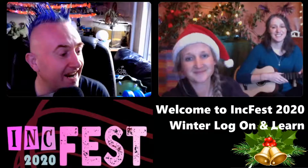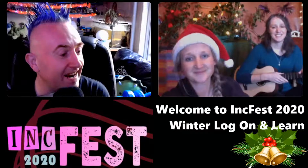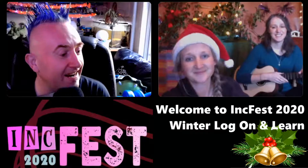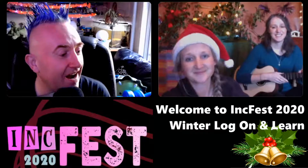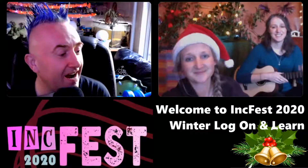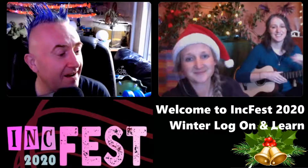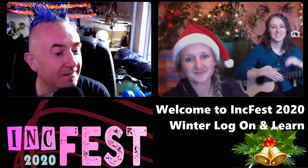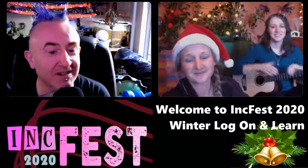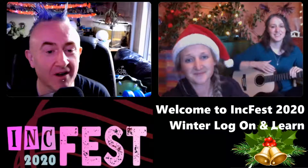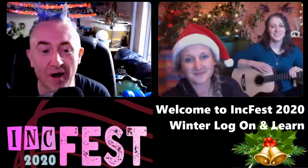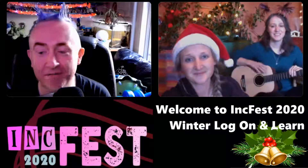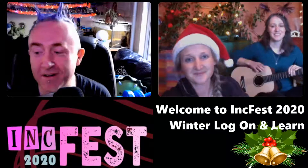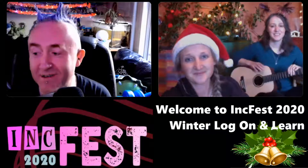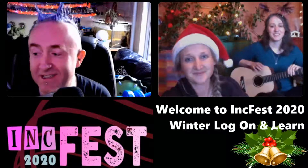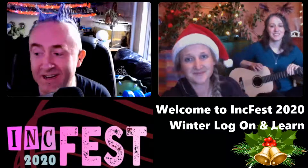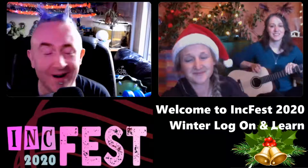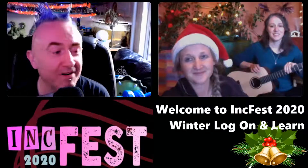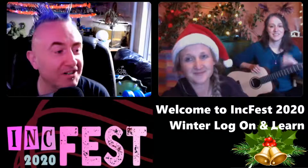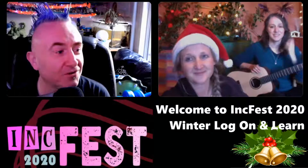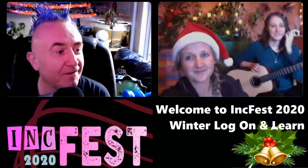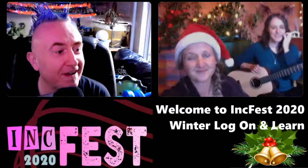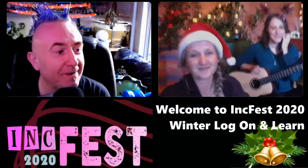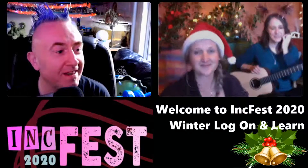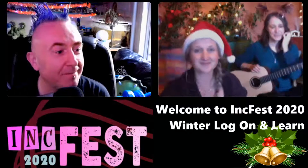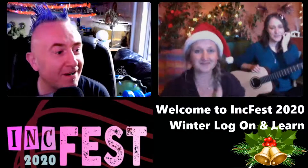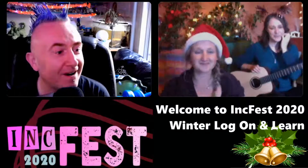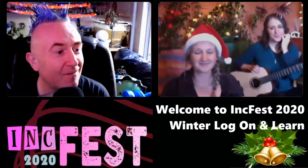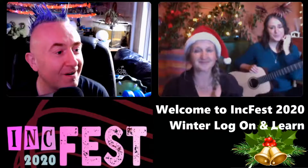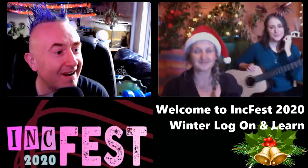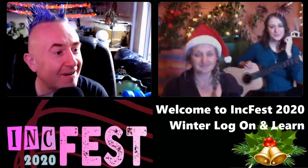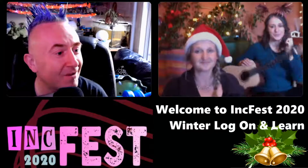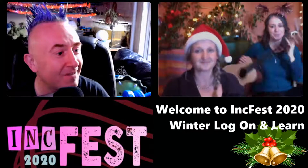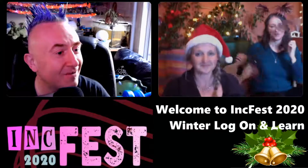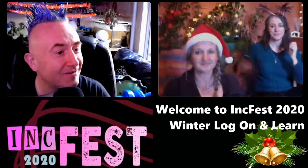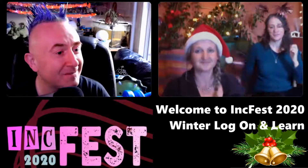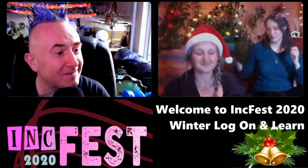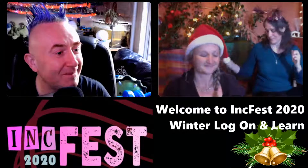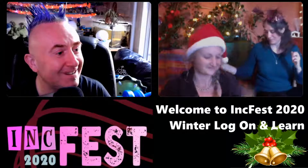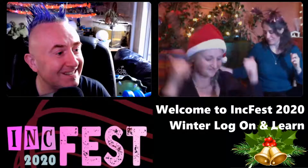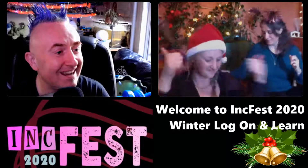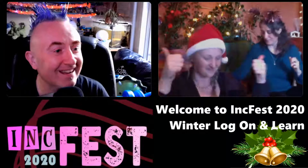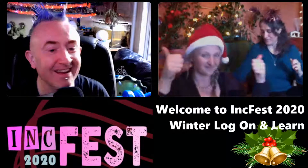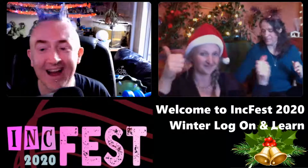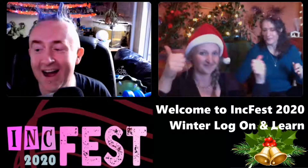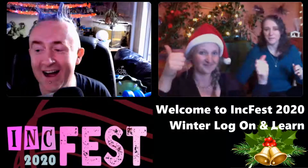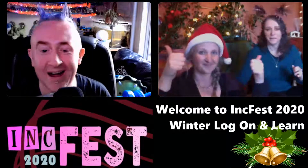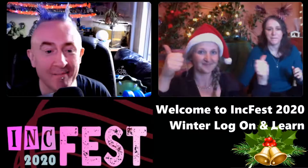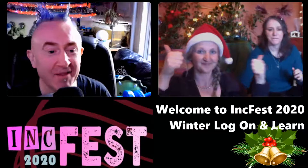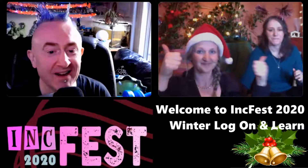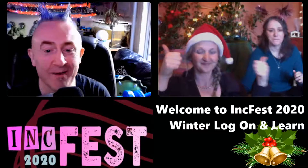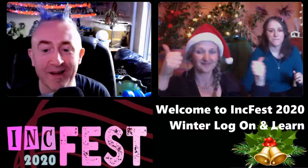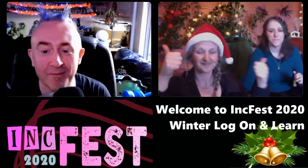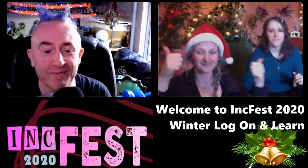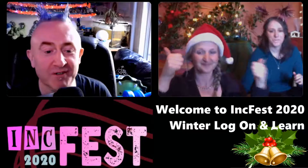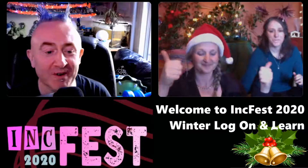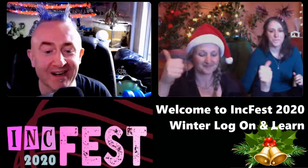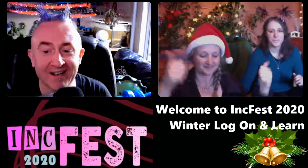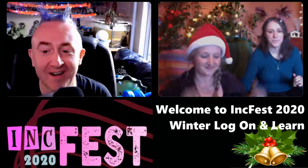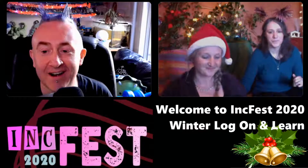DJing. So hopefully you can stick around and just sort of have me in the background while you carry on with your Christmas partying. Thank you, everybody, for joining us. I love that